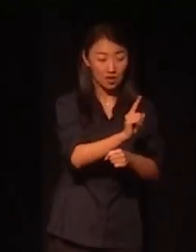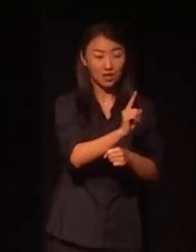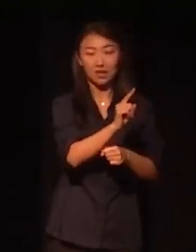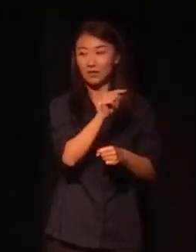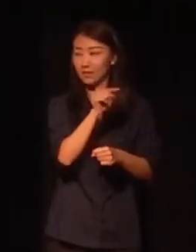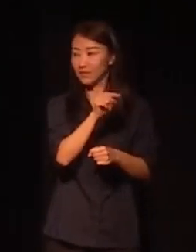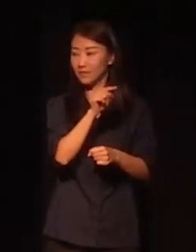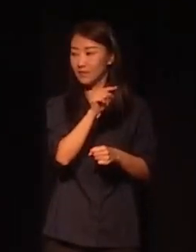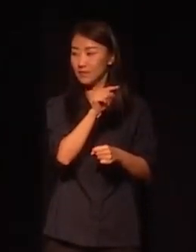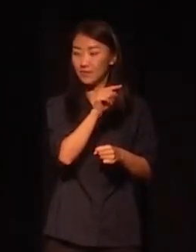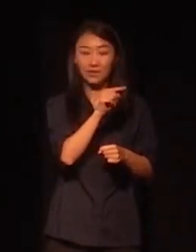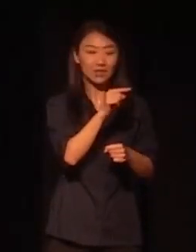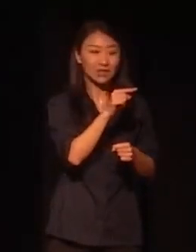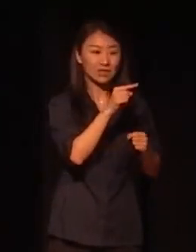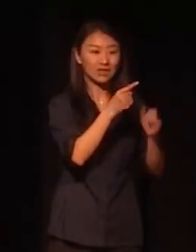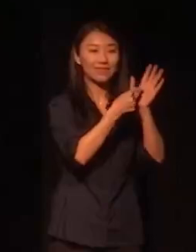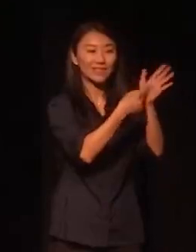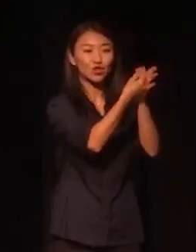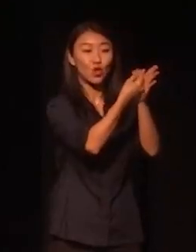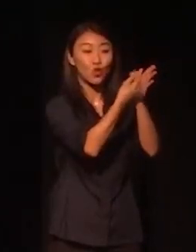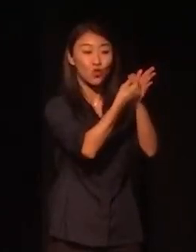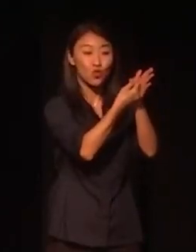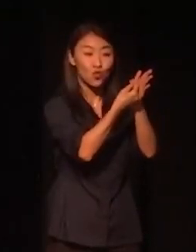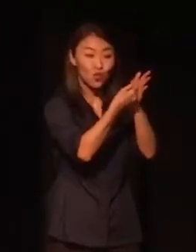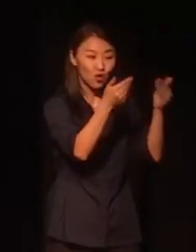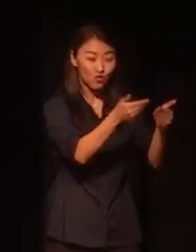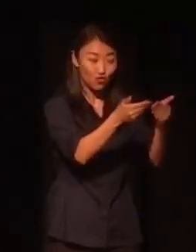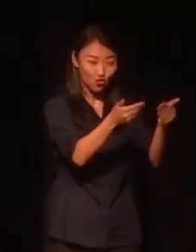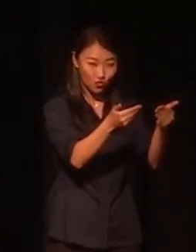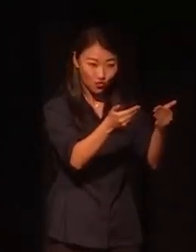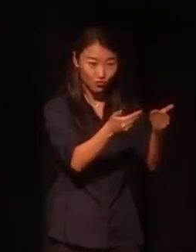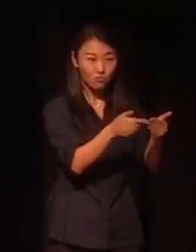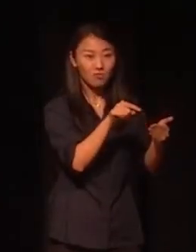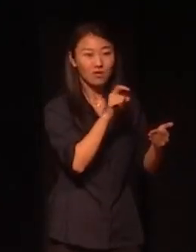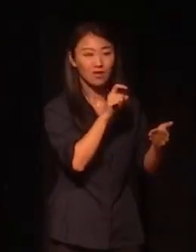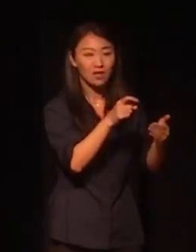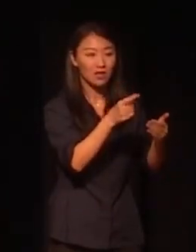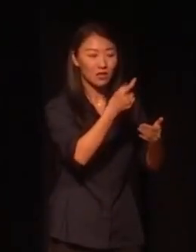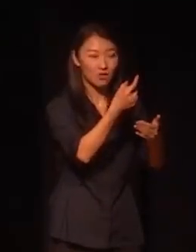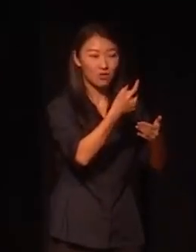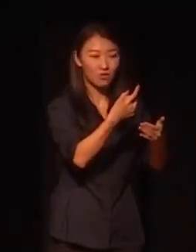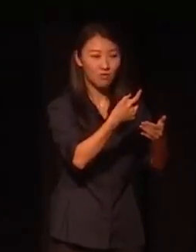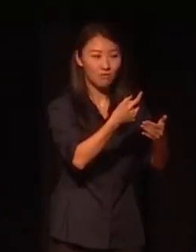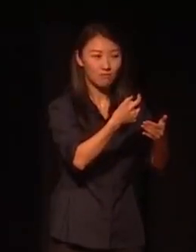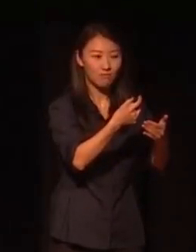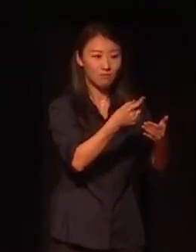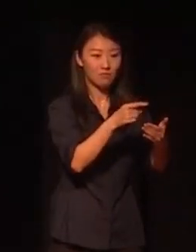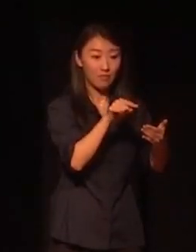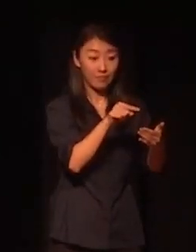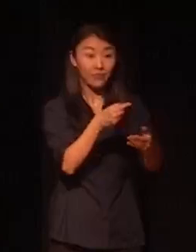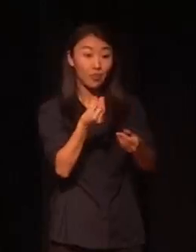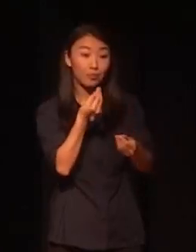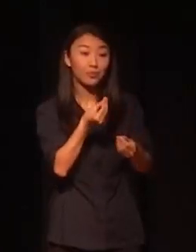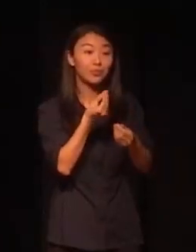this VisualRecipe system for use for textual